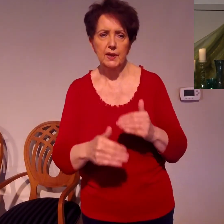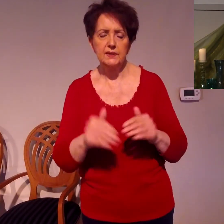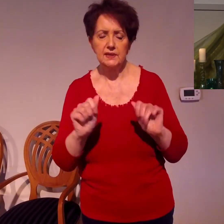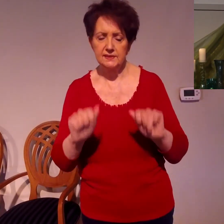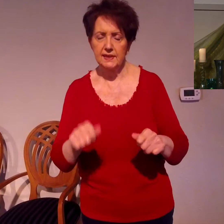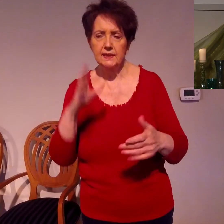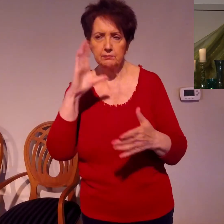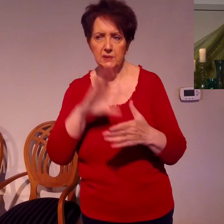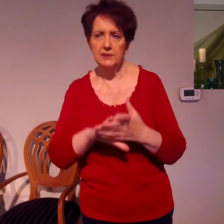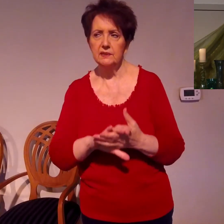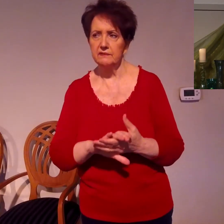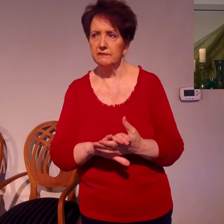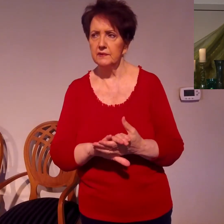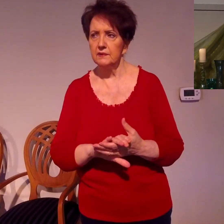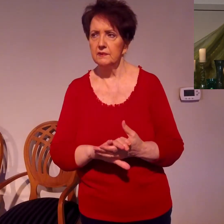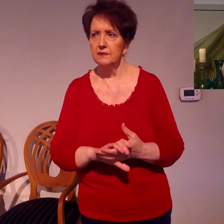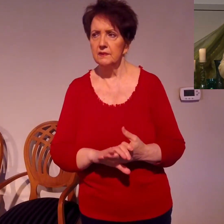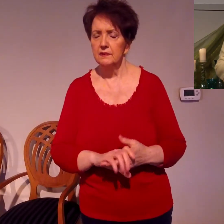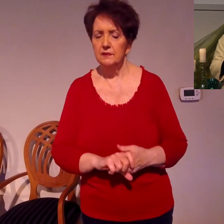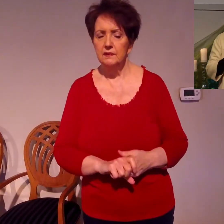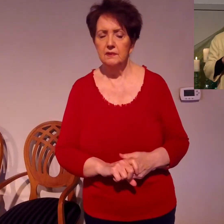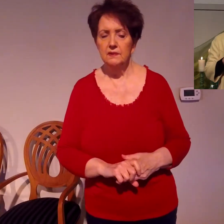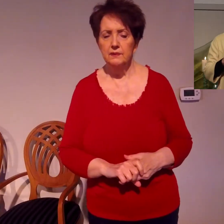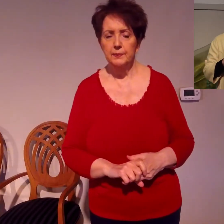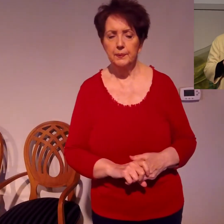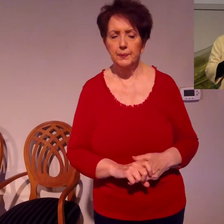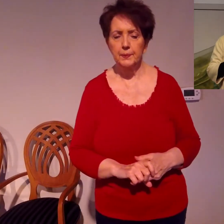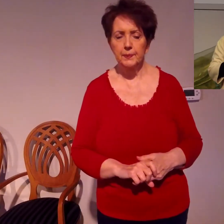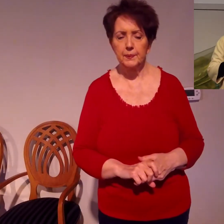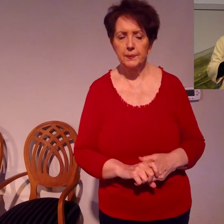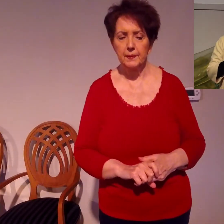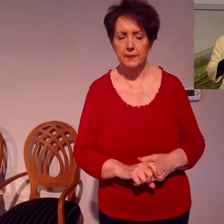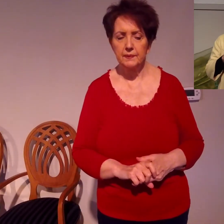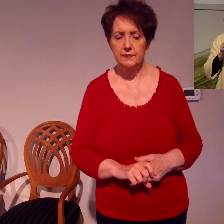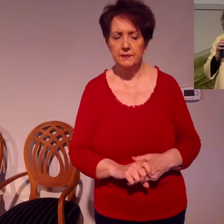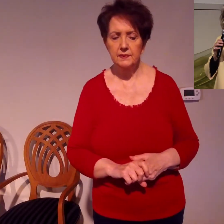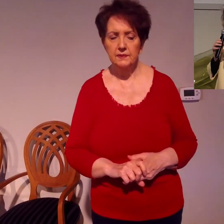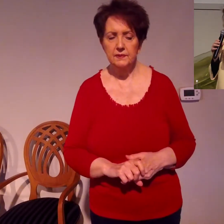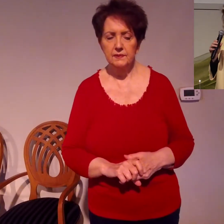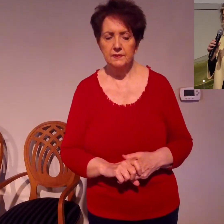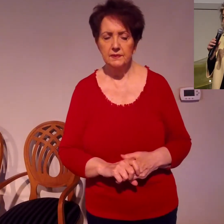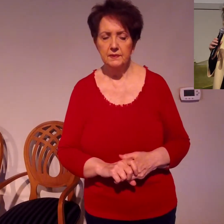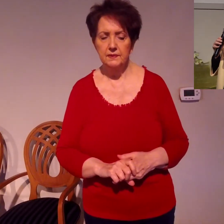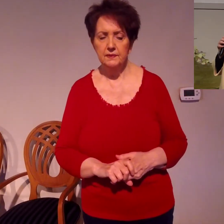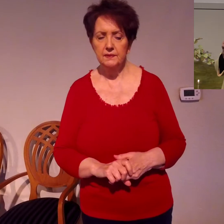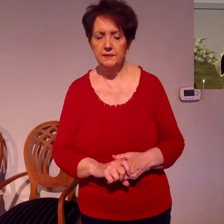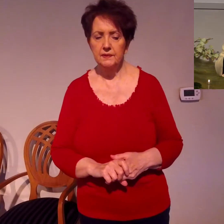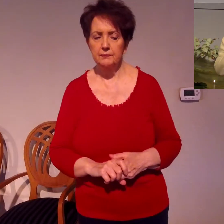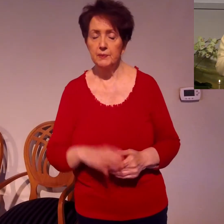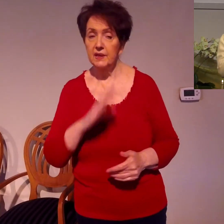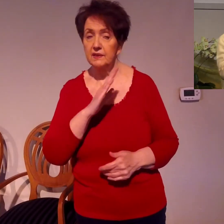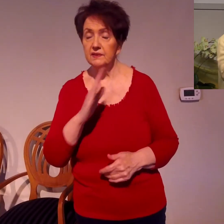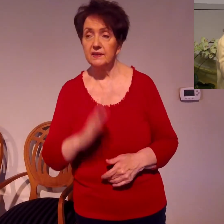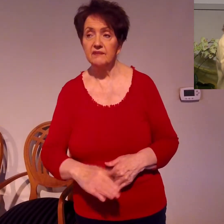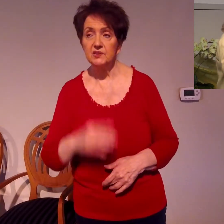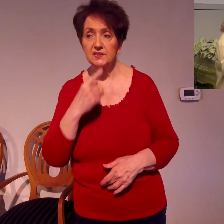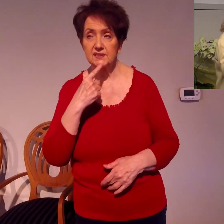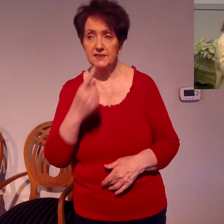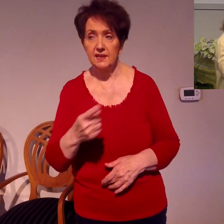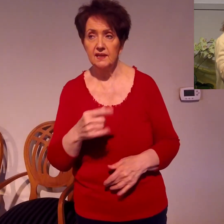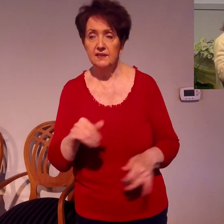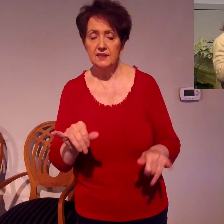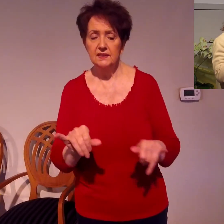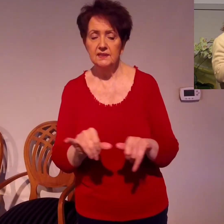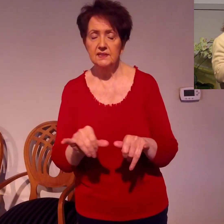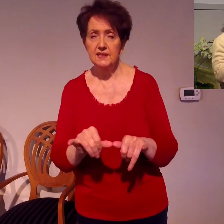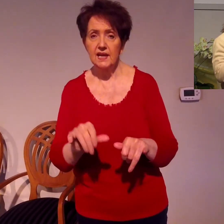could believe and they could expect. But he never ever said what the size of the